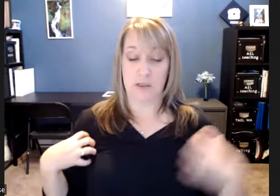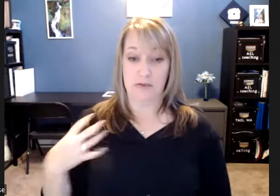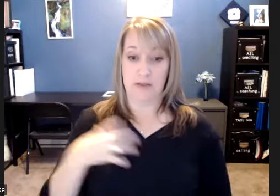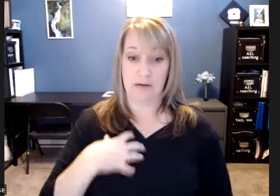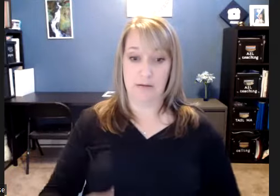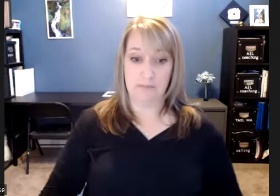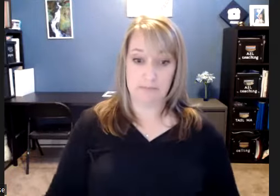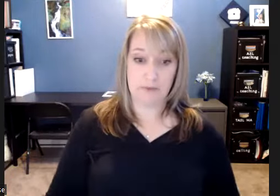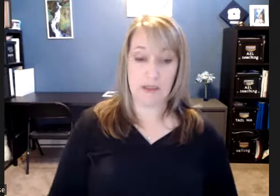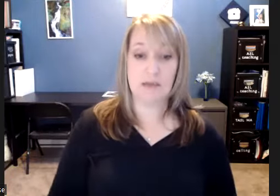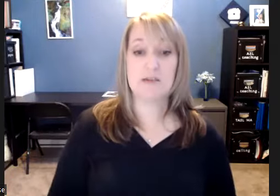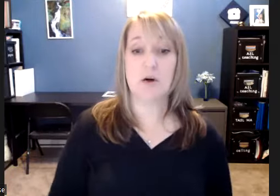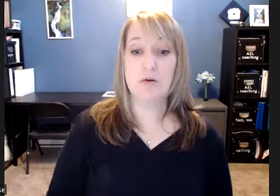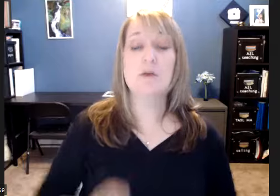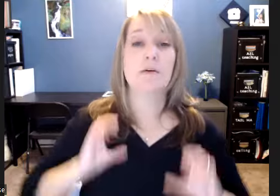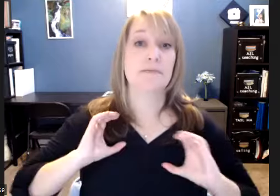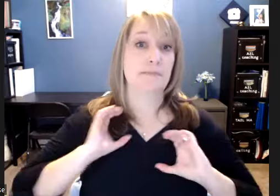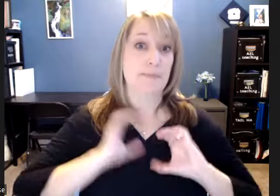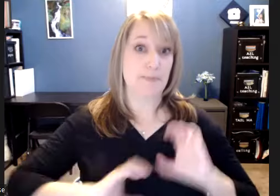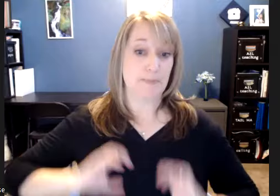wherever they are. Okay, so,